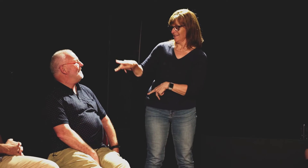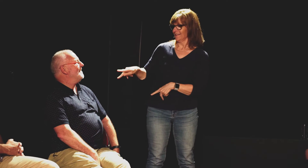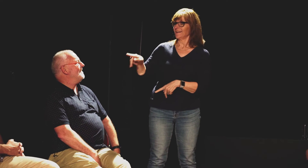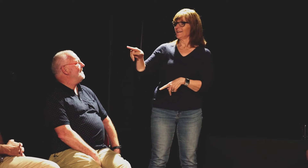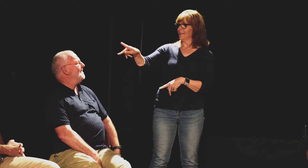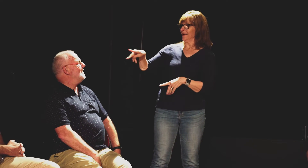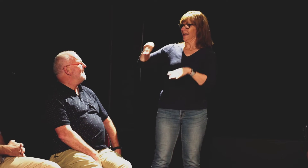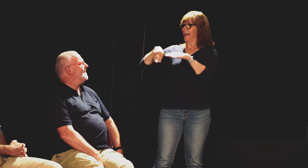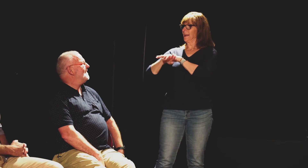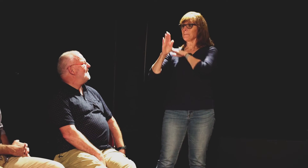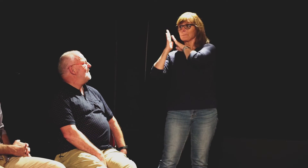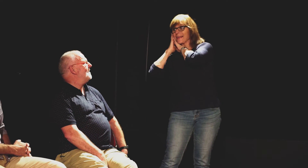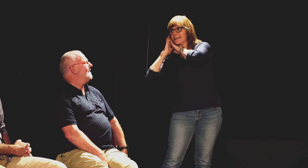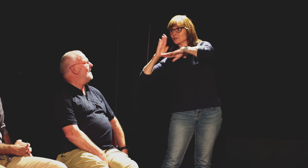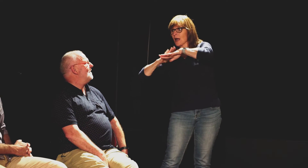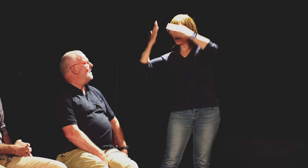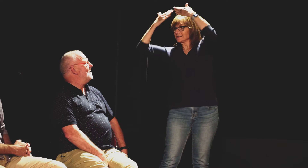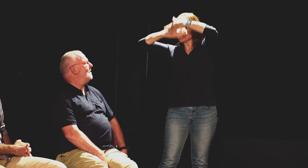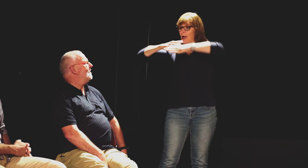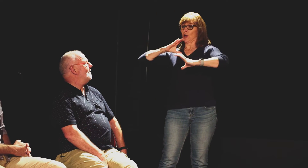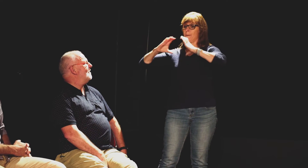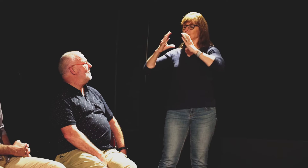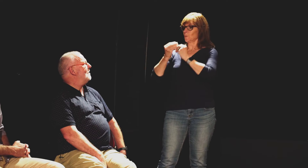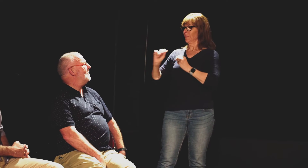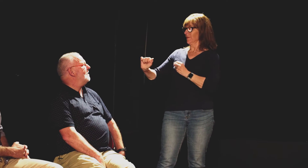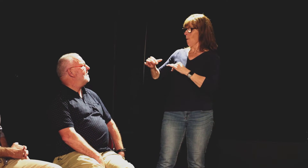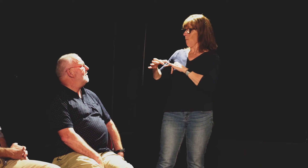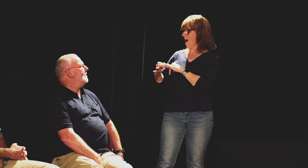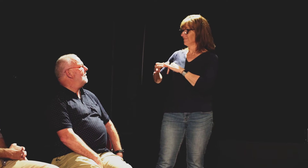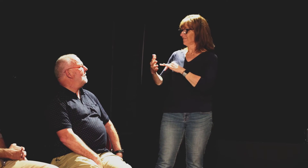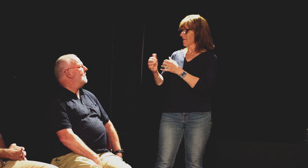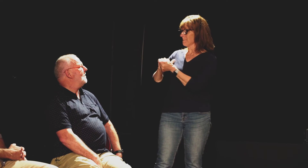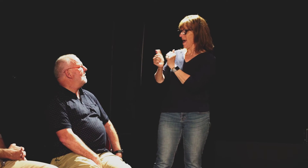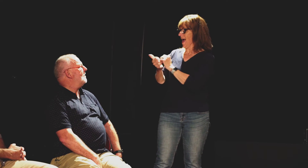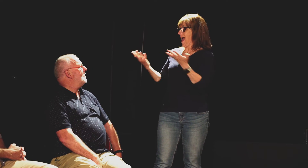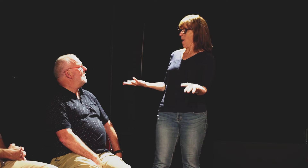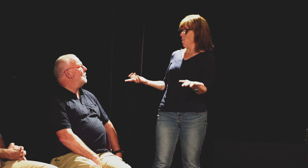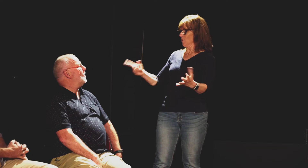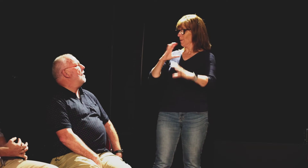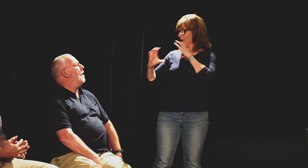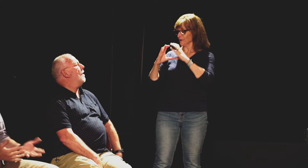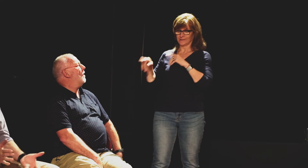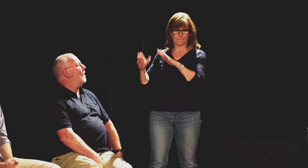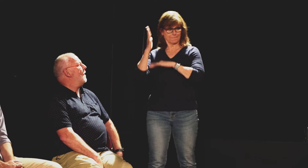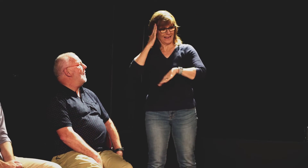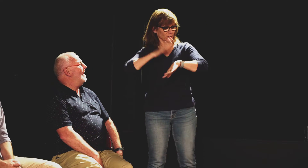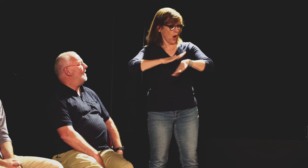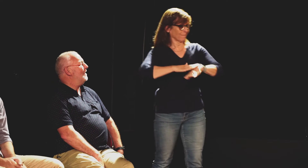I'm thinking about you two guys. At bedtime at night, and you've got wives, partners who are hearing, how do you